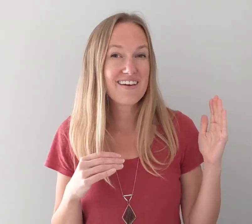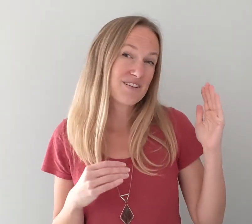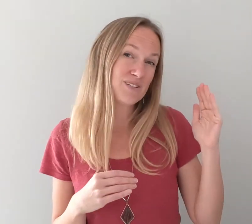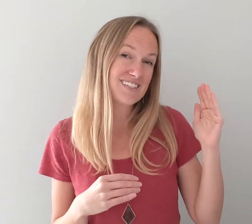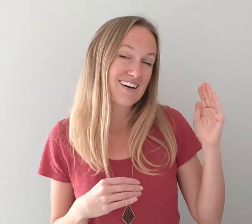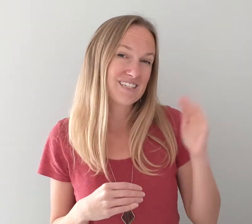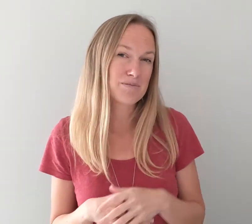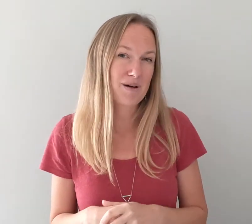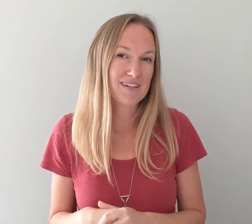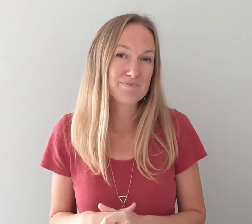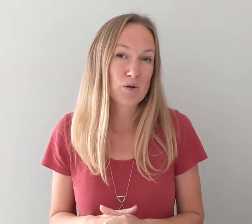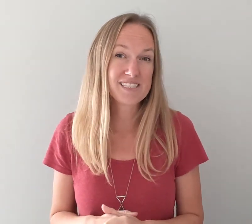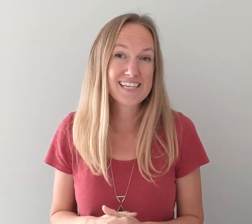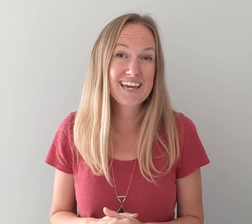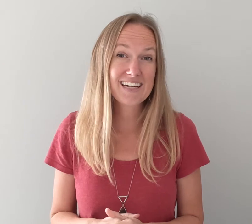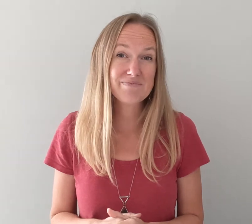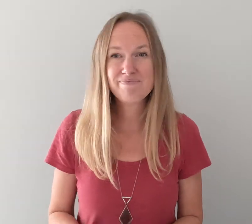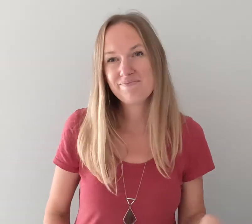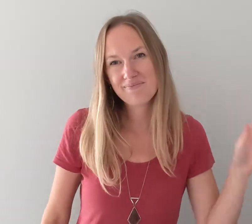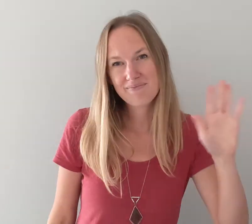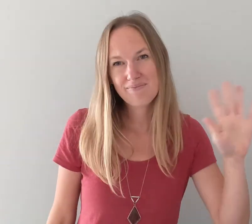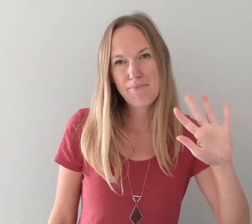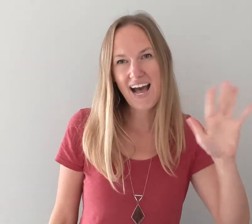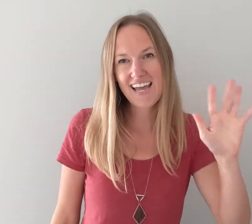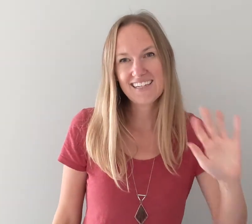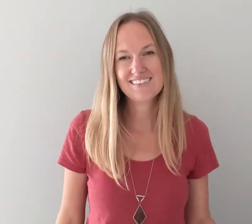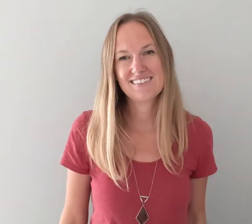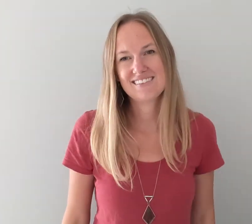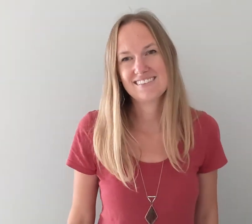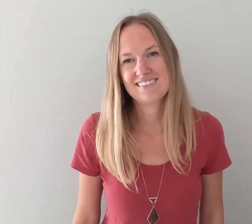whole song top to bottom. Hope to see you there. Bye.